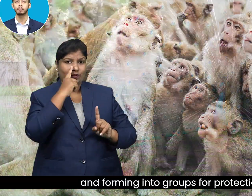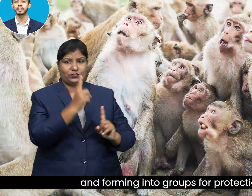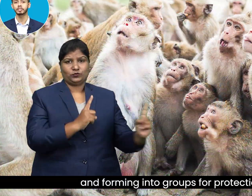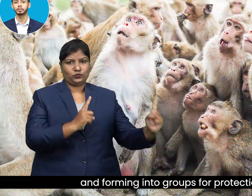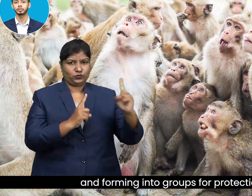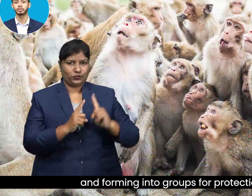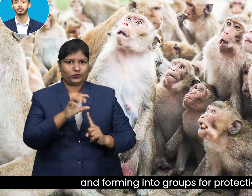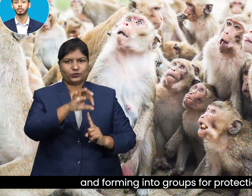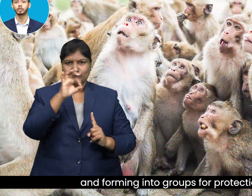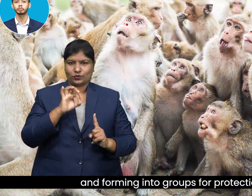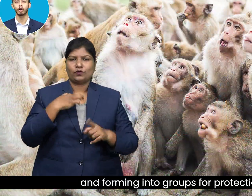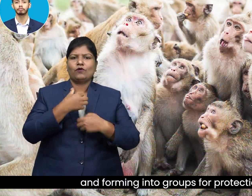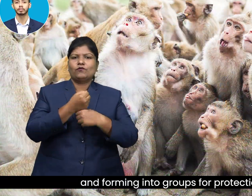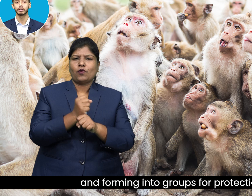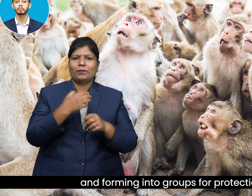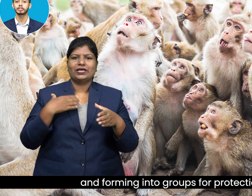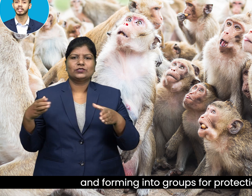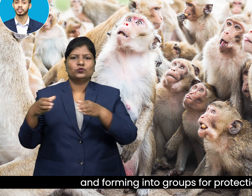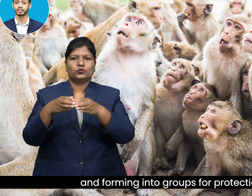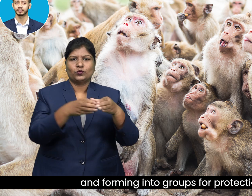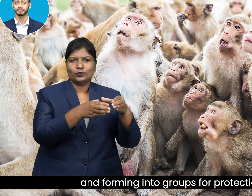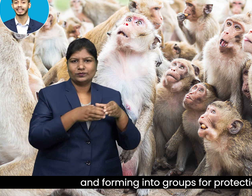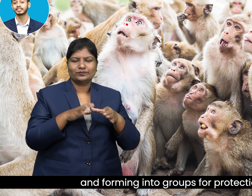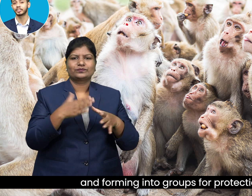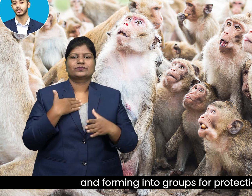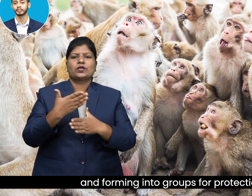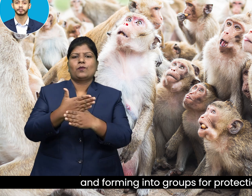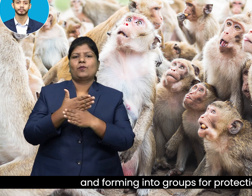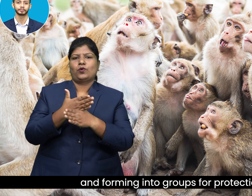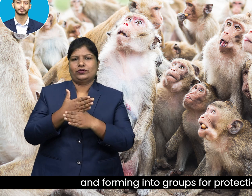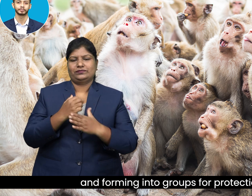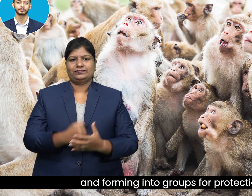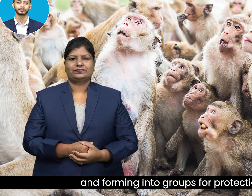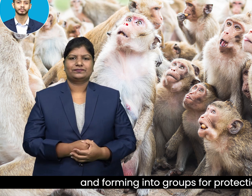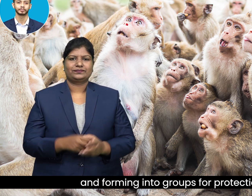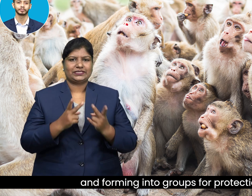and forming into groups of protection, etc.